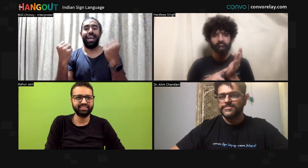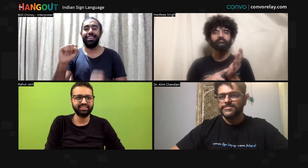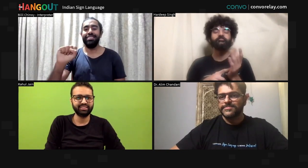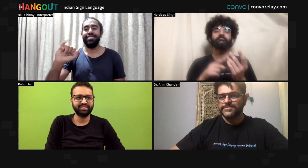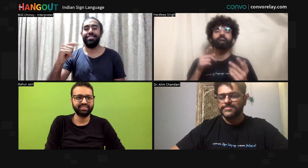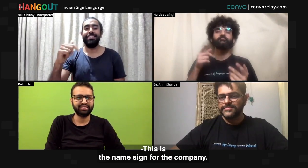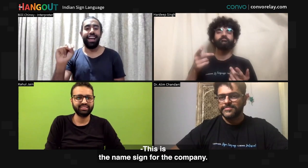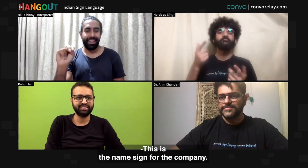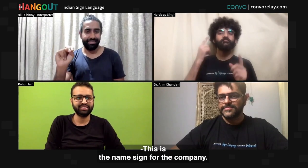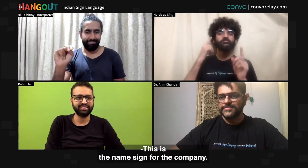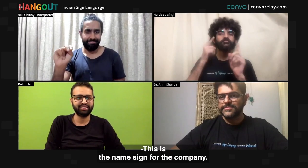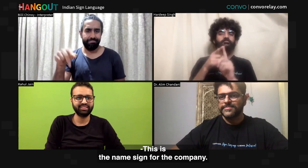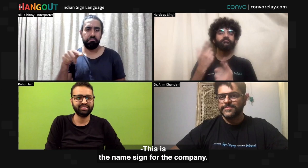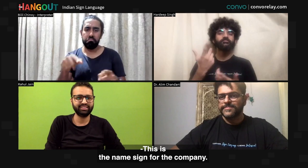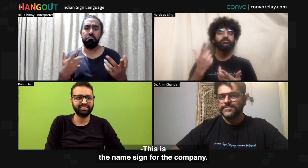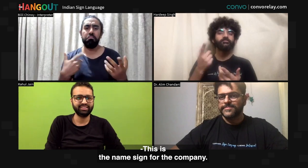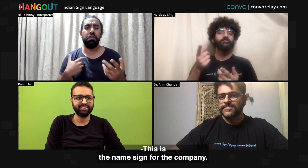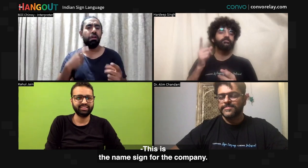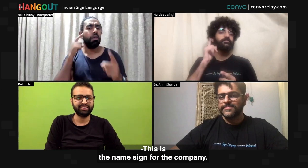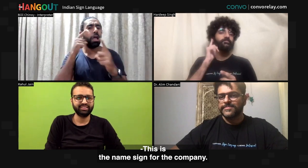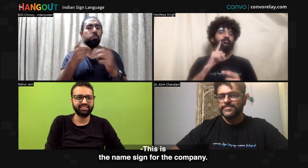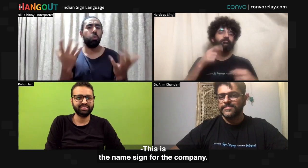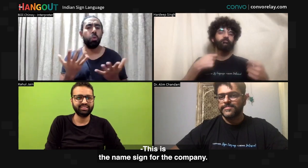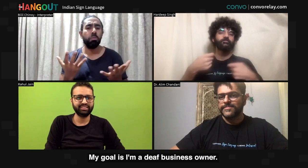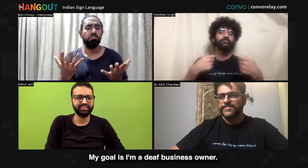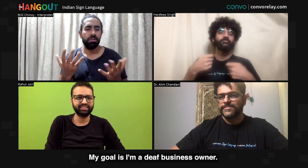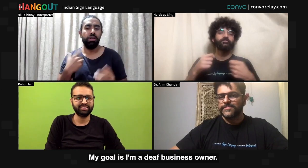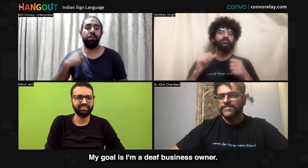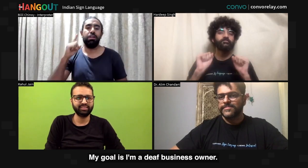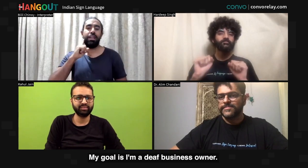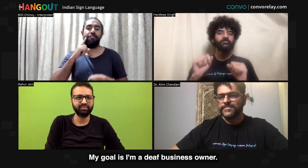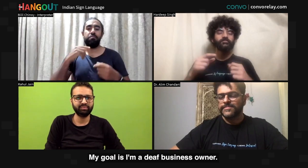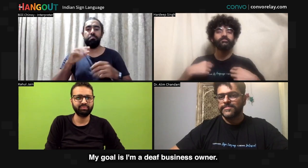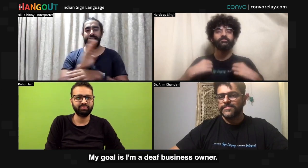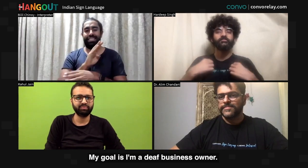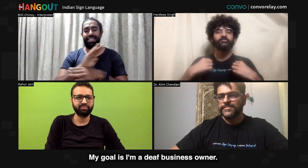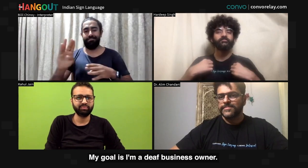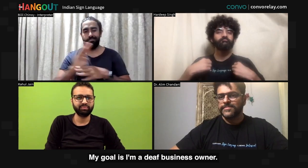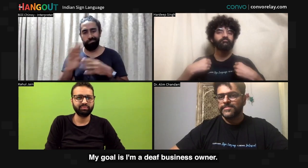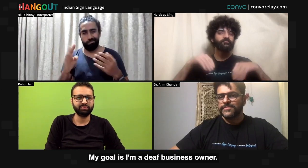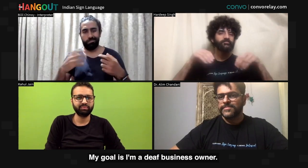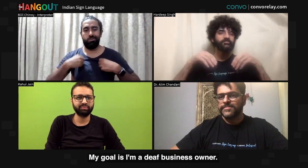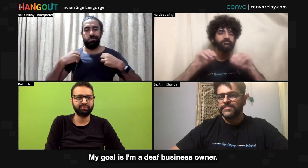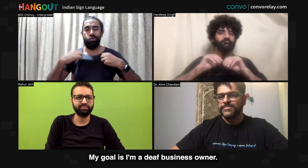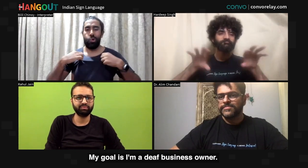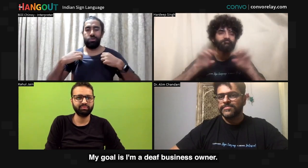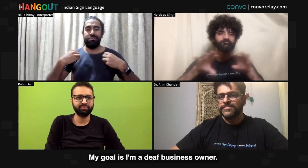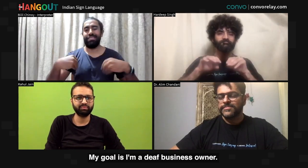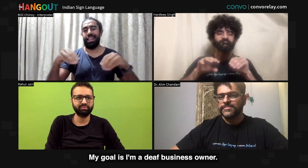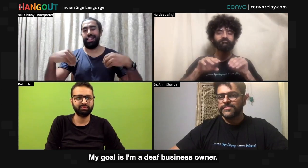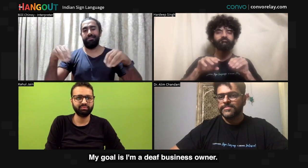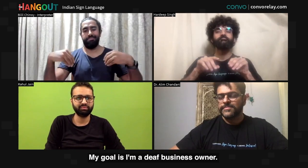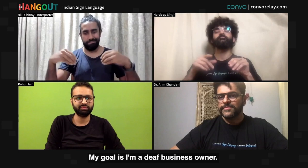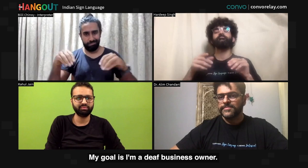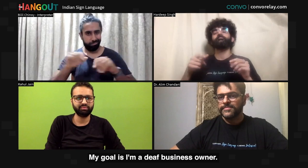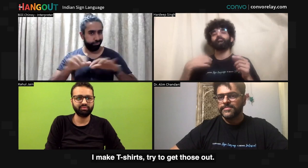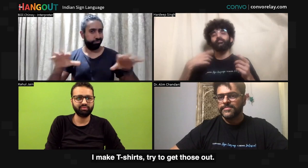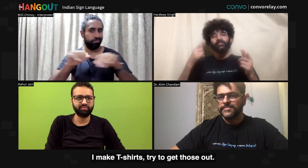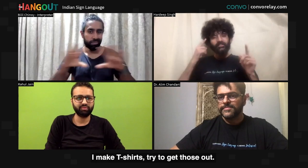This is the name sign for the company. My goal is I'm a deaf business owner. I make t